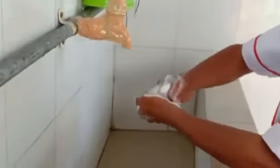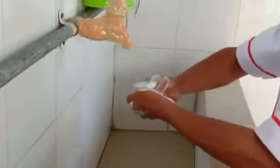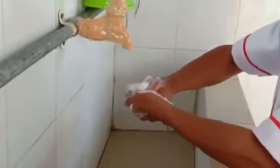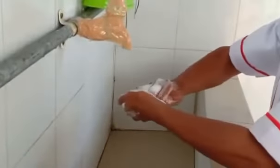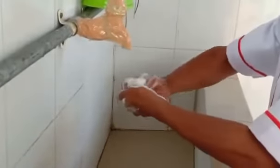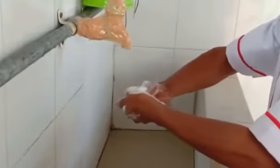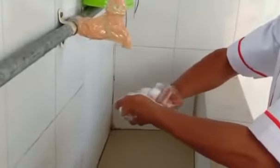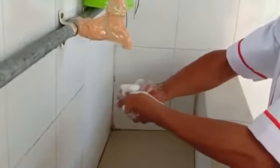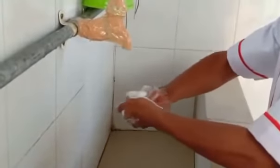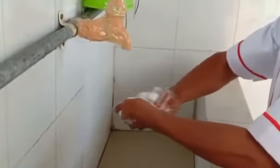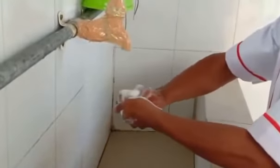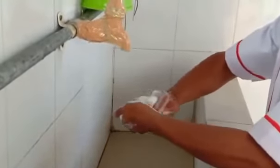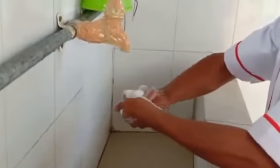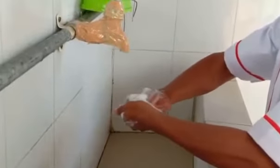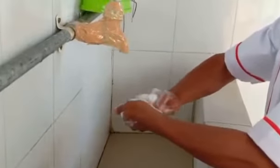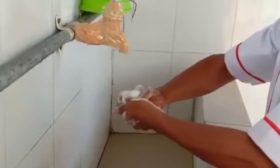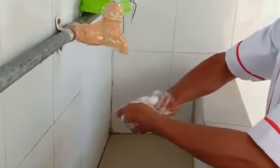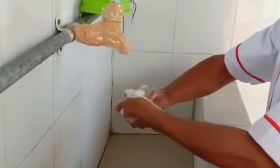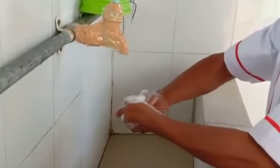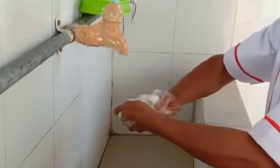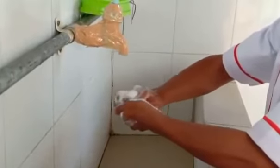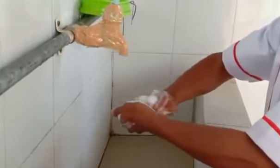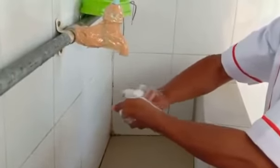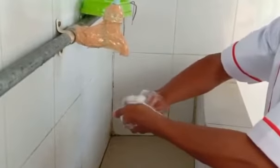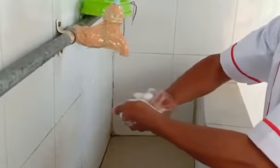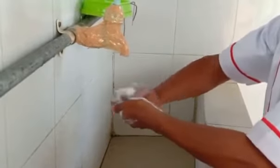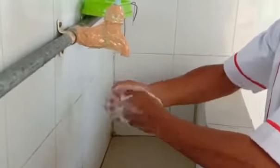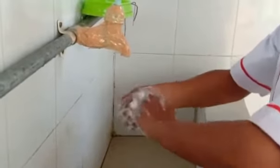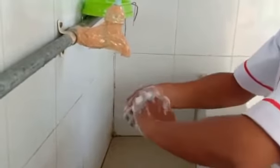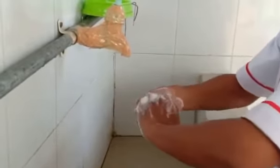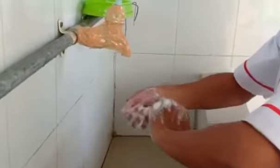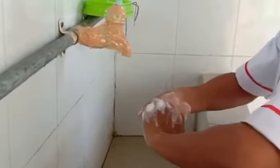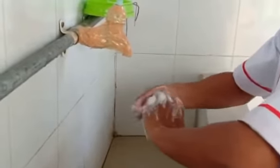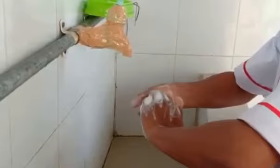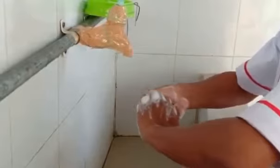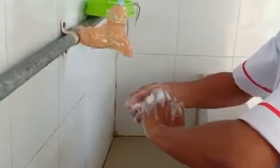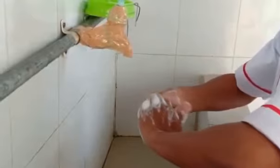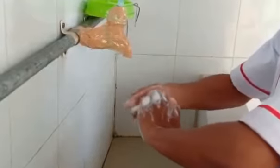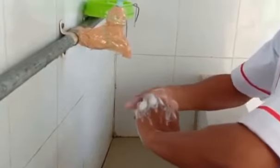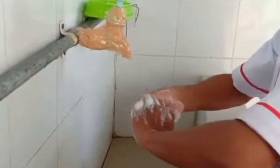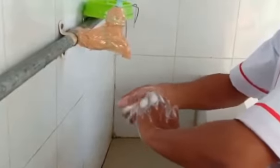Back of fingers to opposing palms with fingers interlocked.